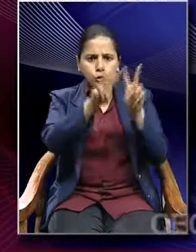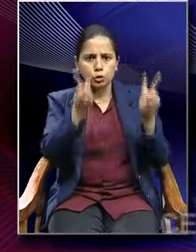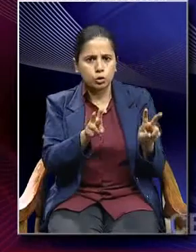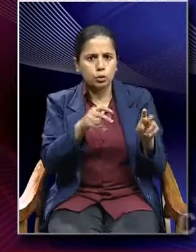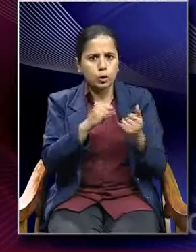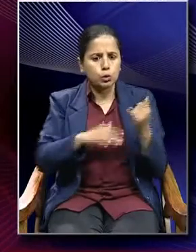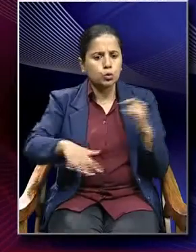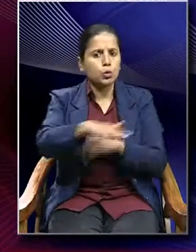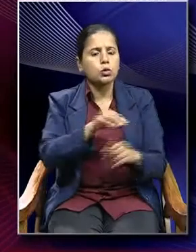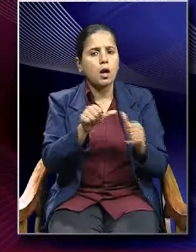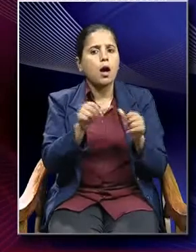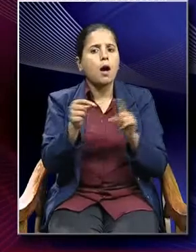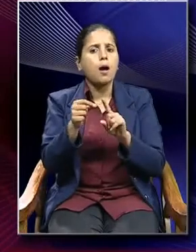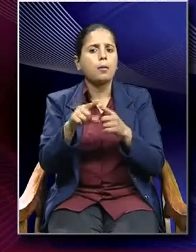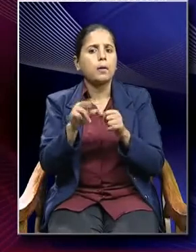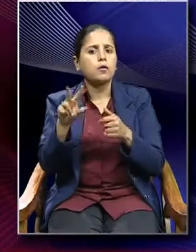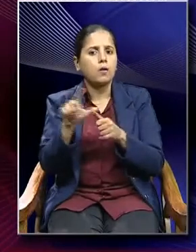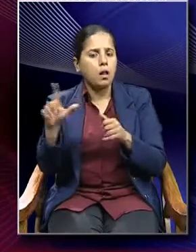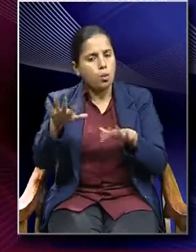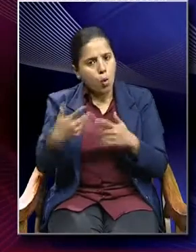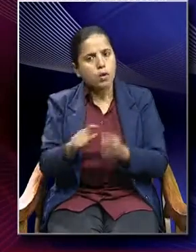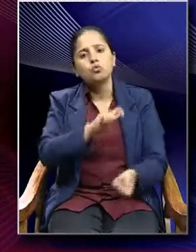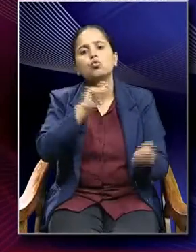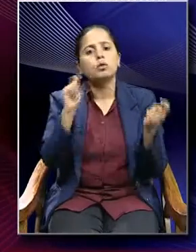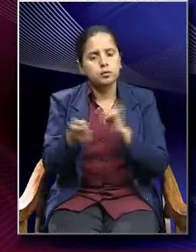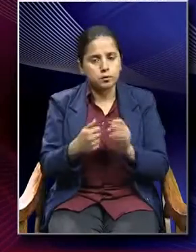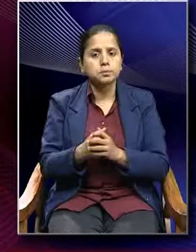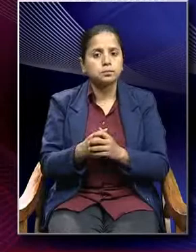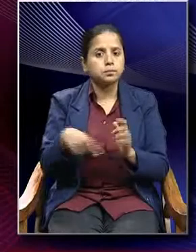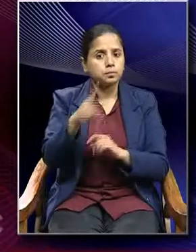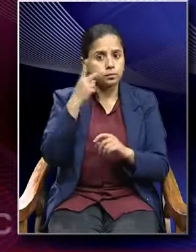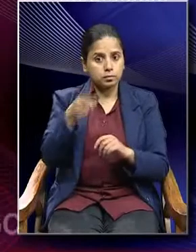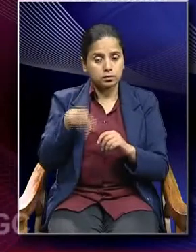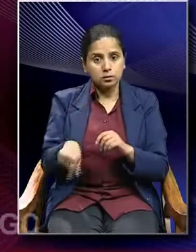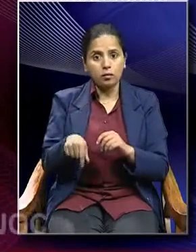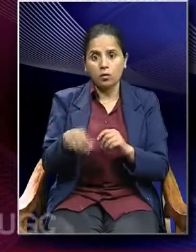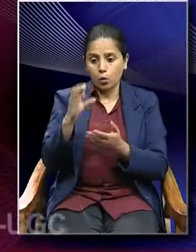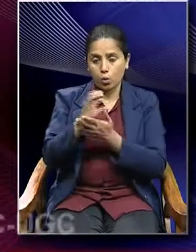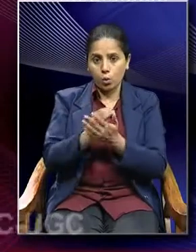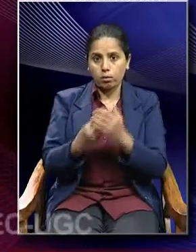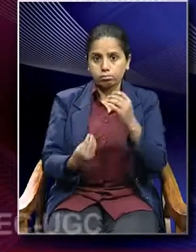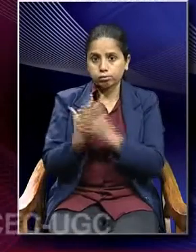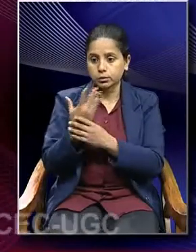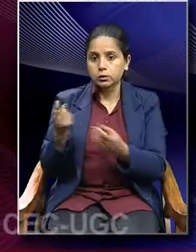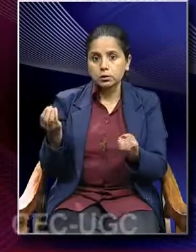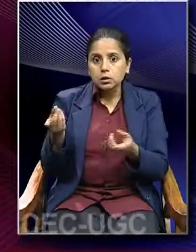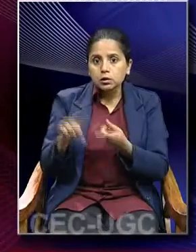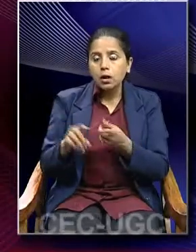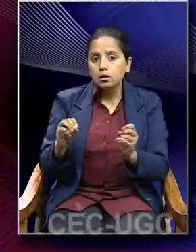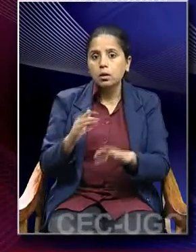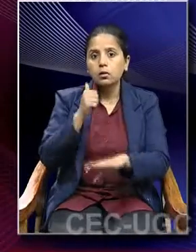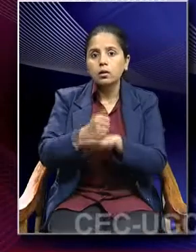social upheaval or transformation. So the discipline emerged out of the